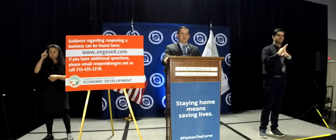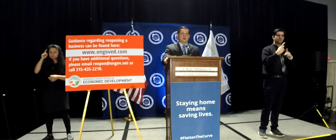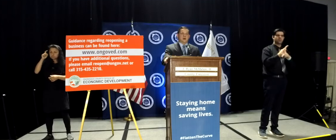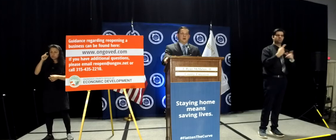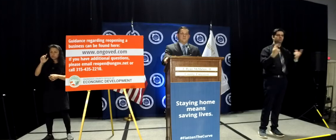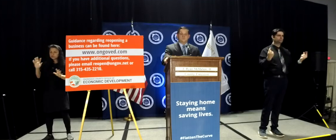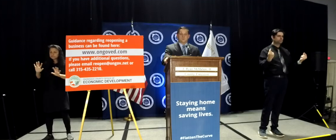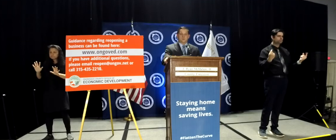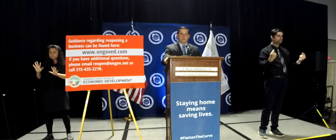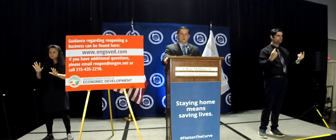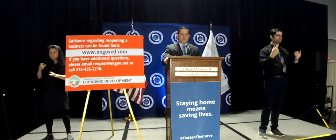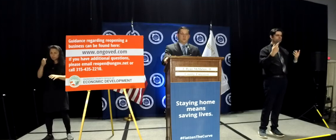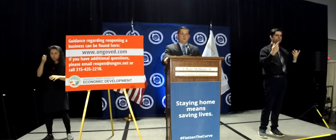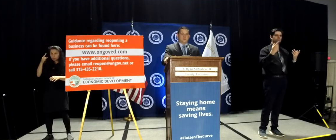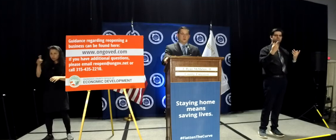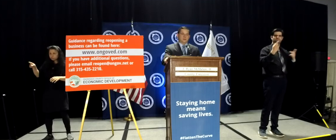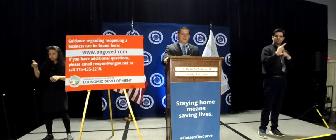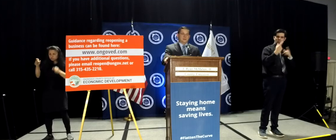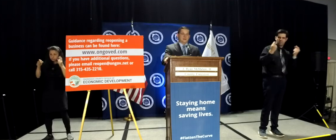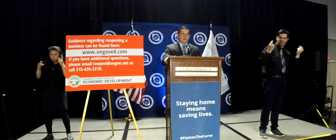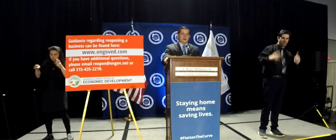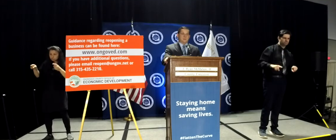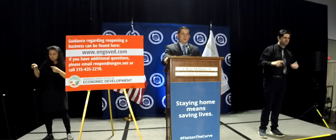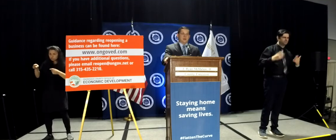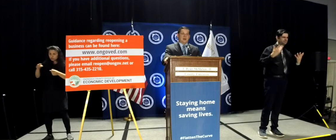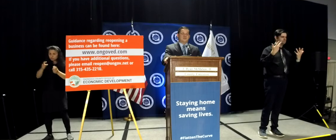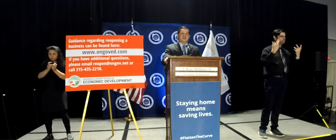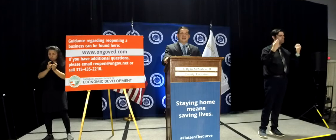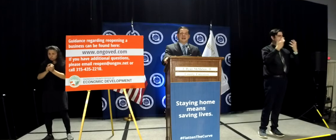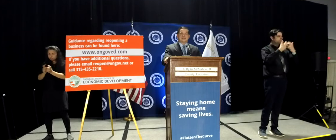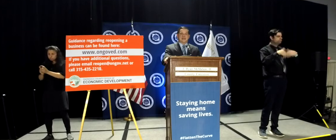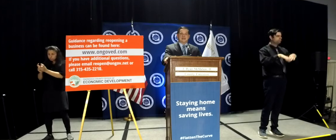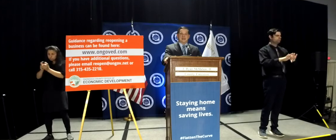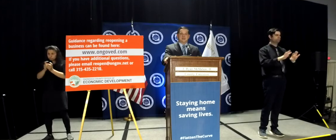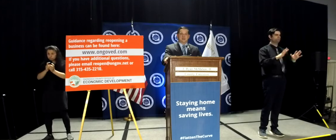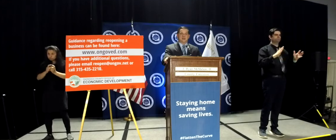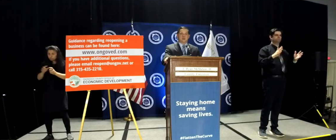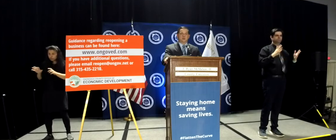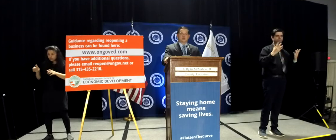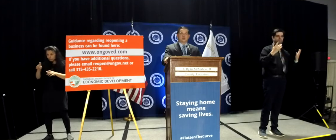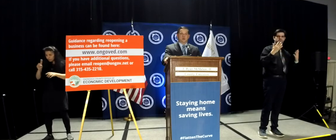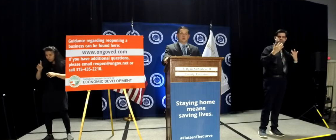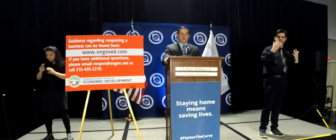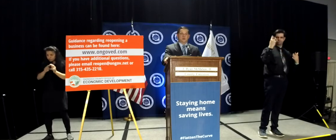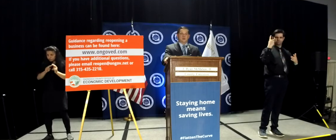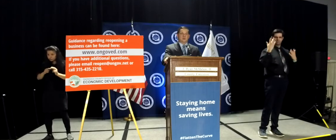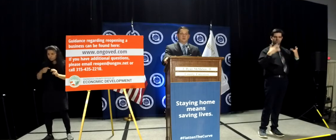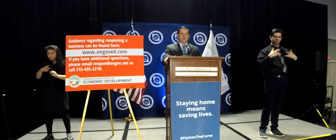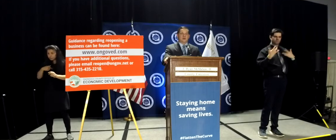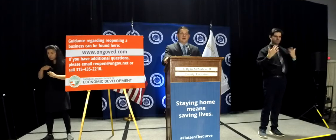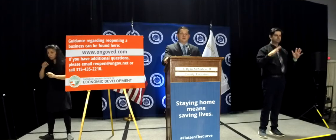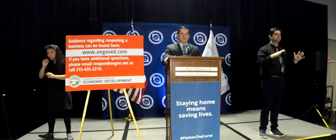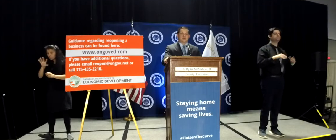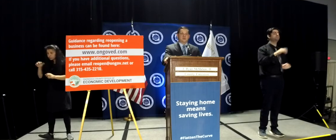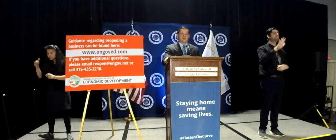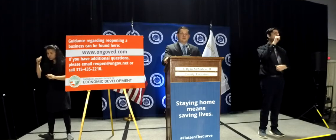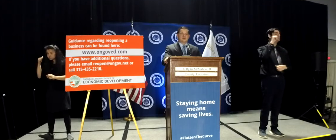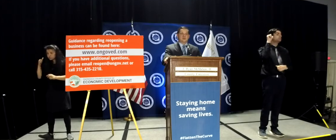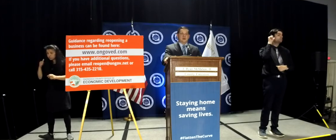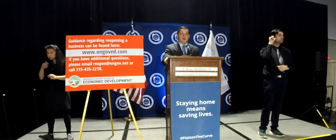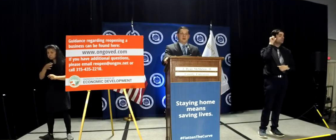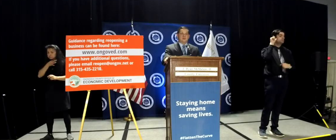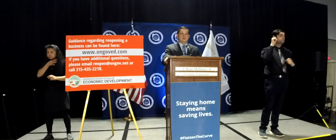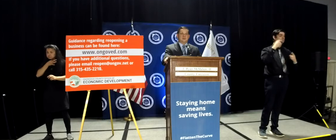happening. But certainly everything I said yesterday here was true. There was no